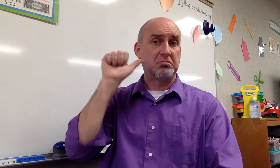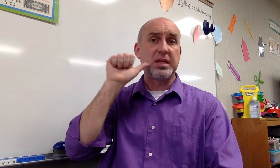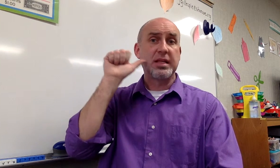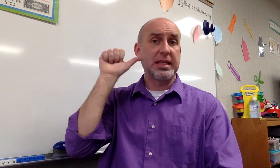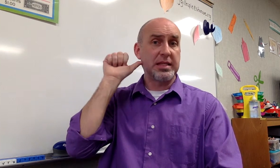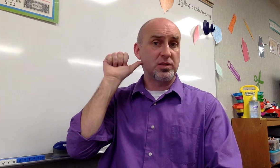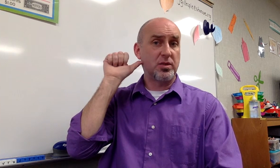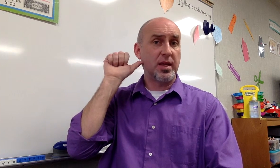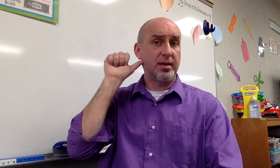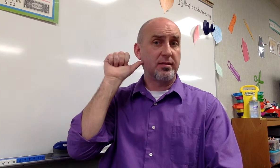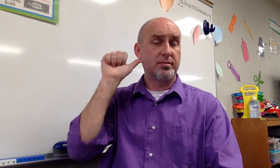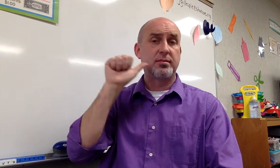Yesterday.